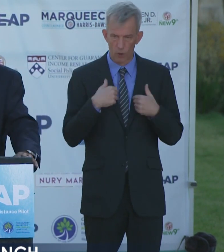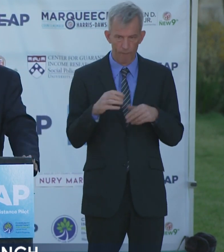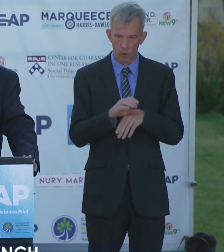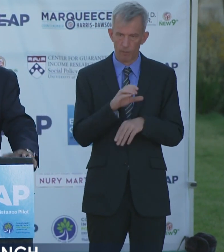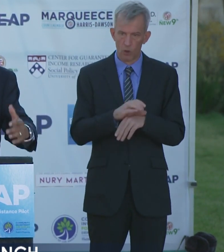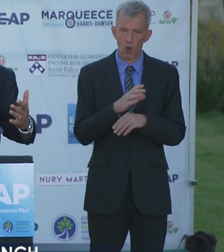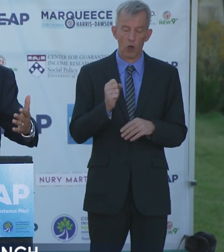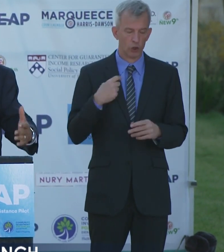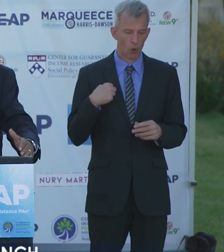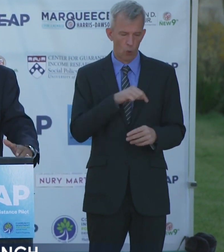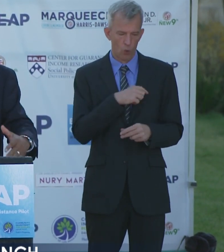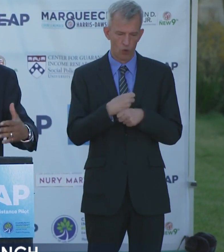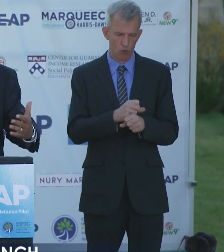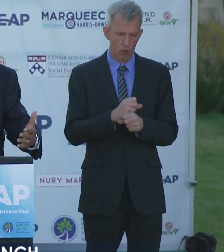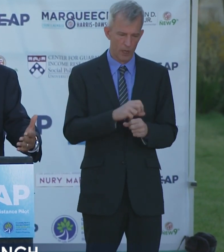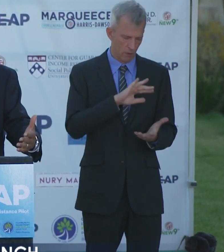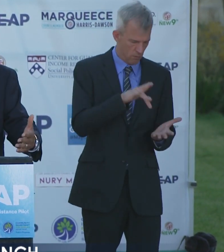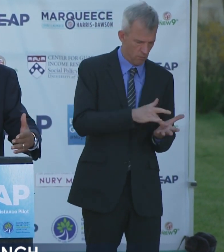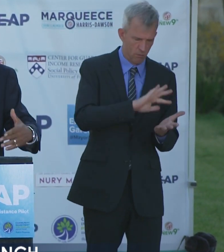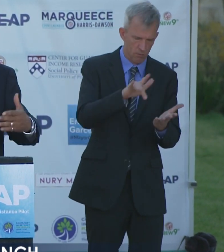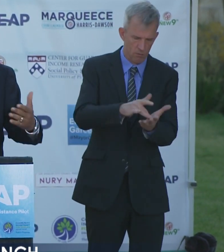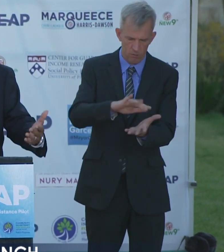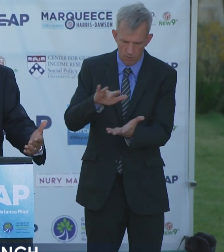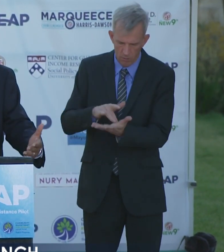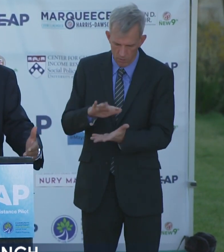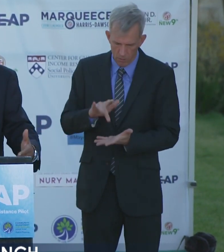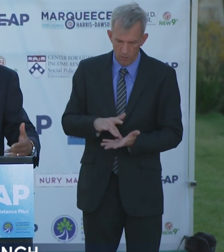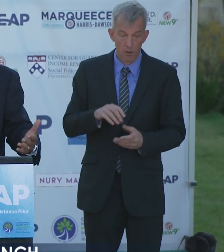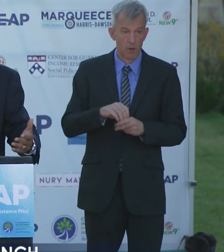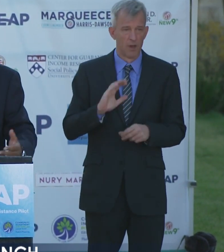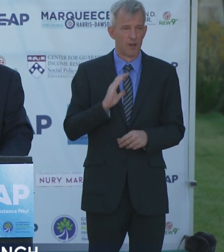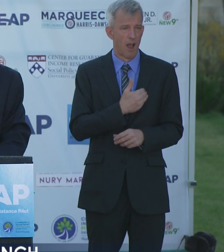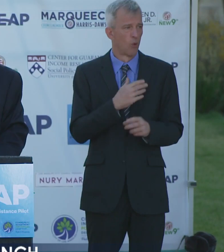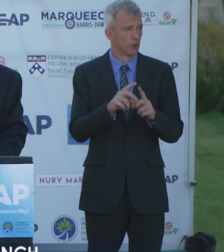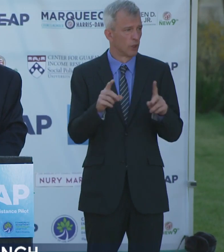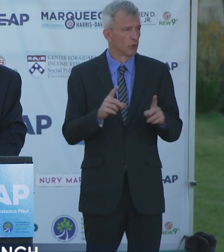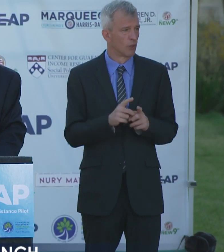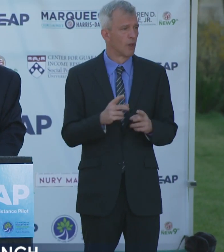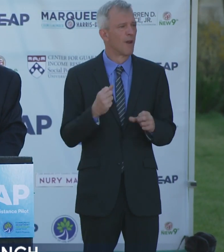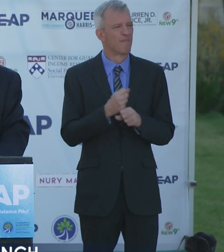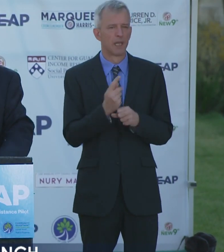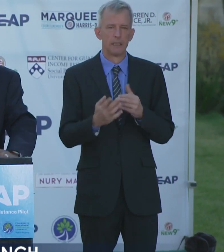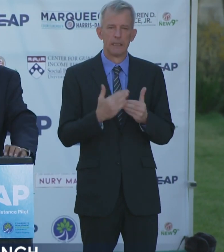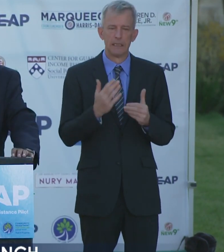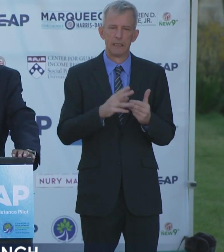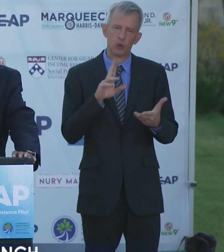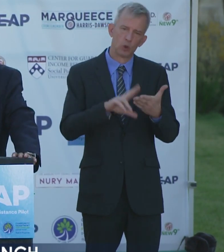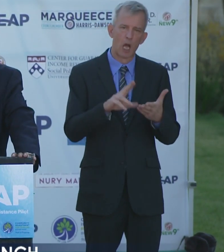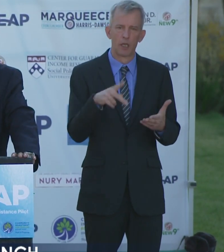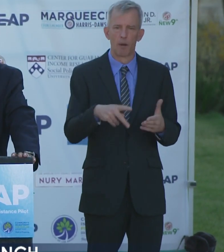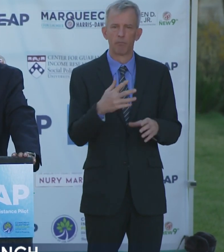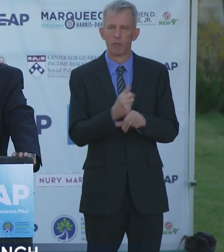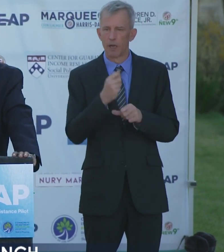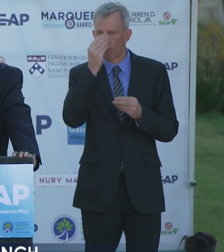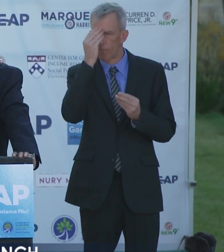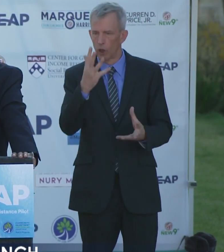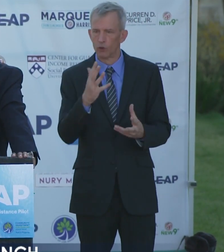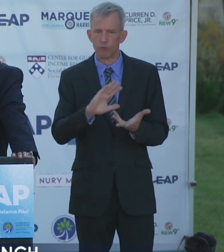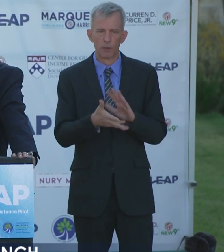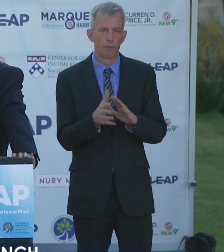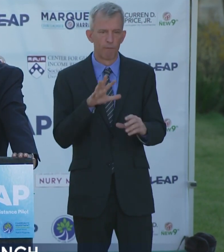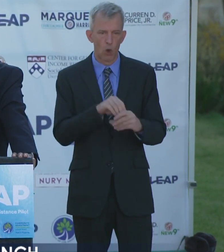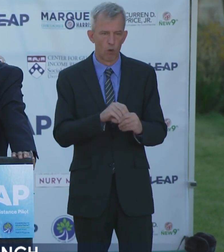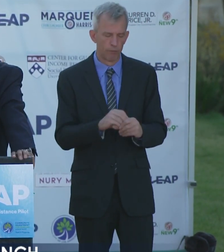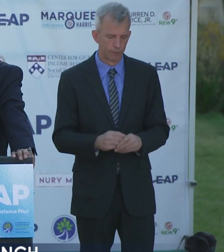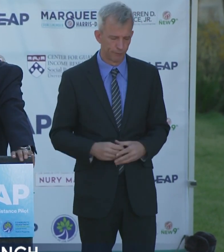district to make it easier for people to sign up, to get information, and become involved. Our Family Source